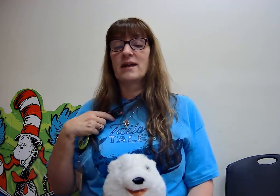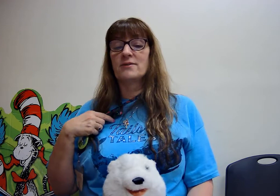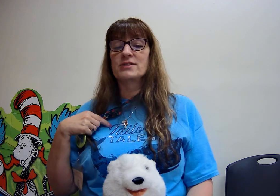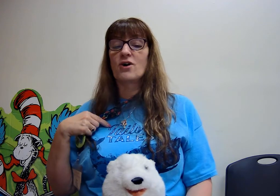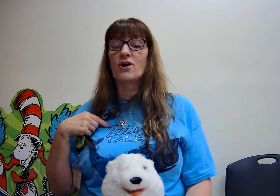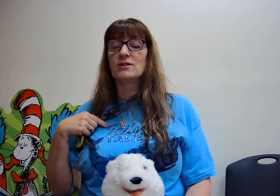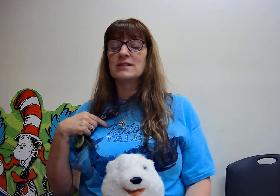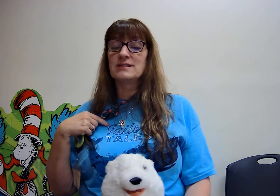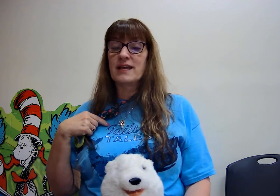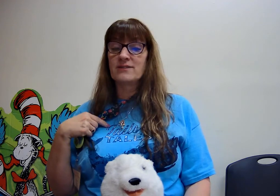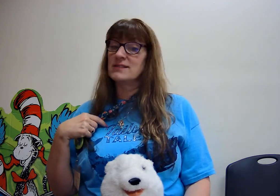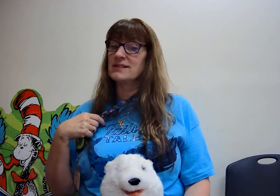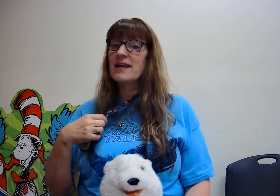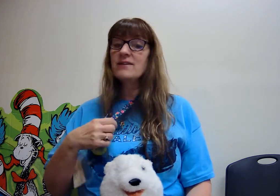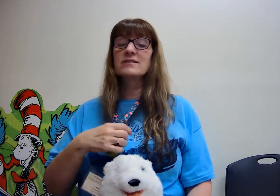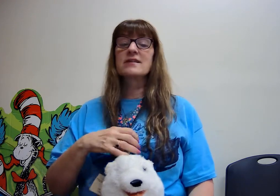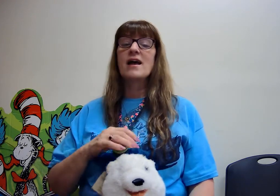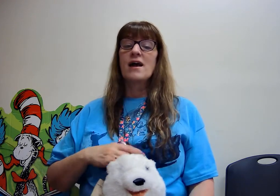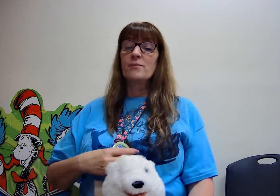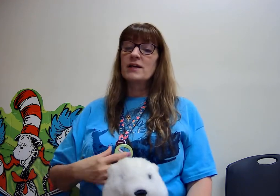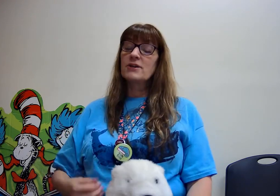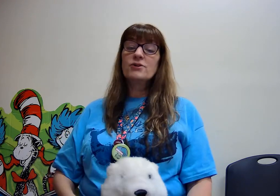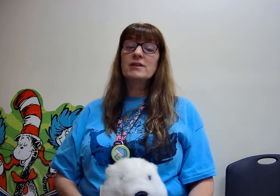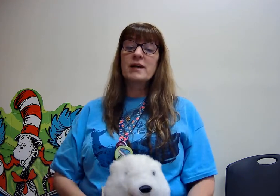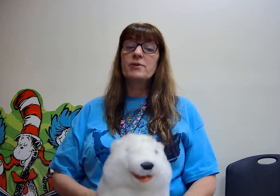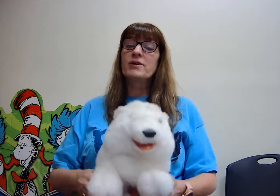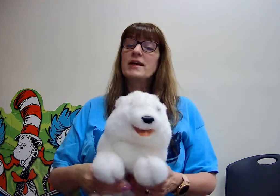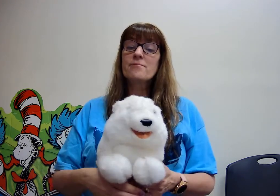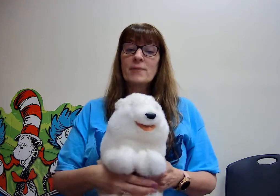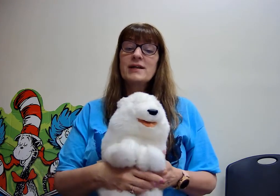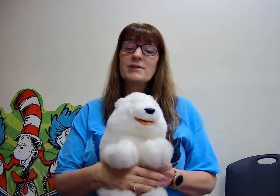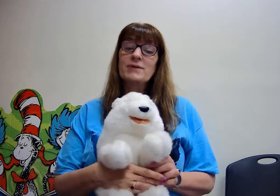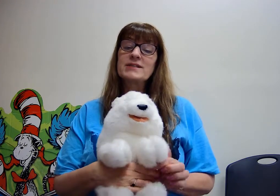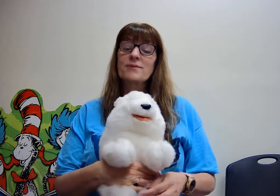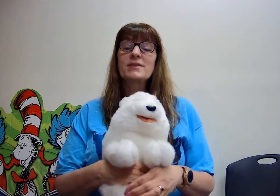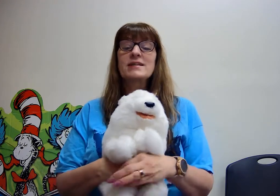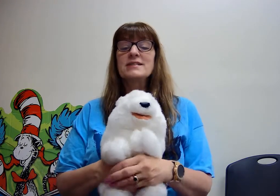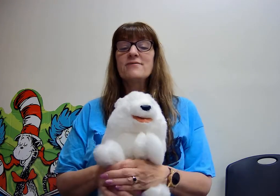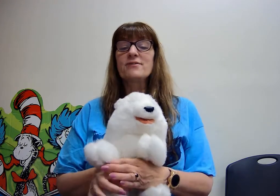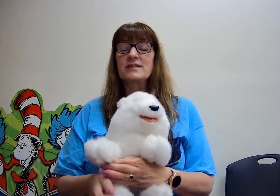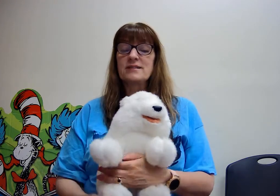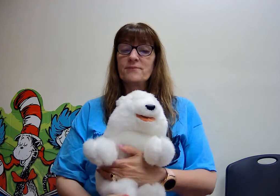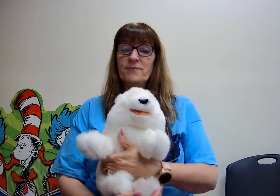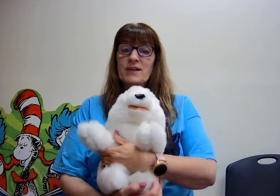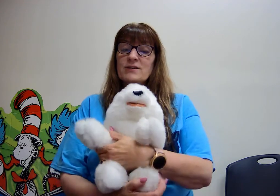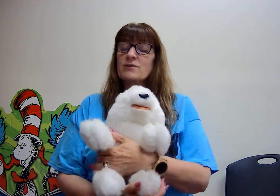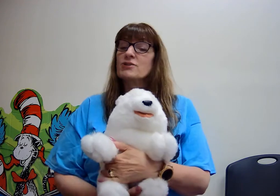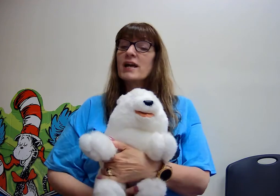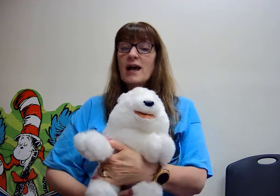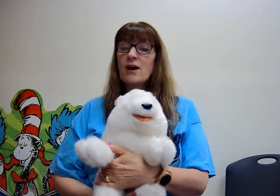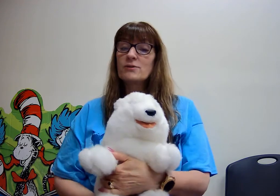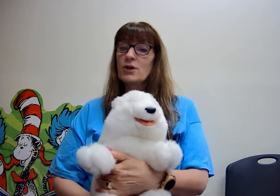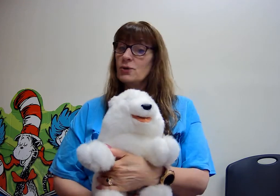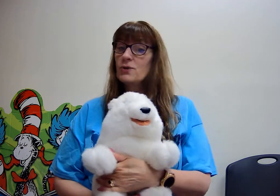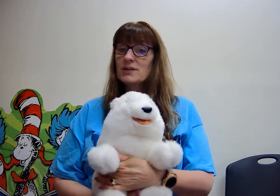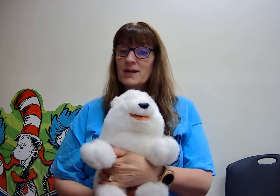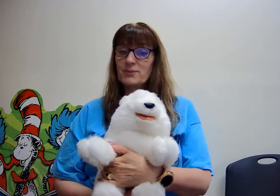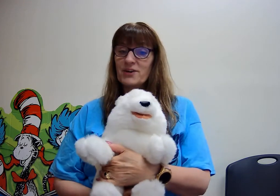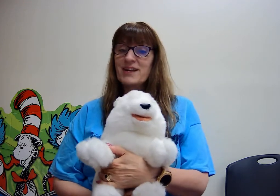is called Tales and Tales. But at your library, it might be something different. So check out your library and